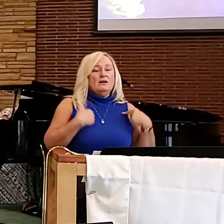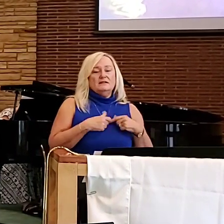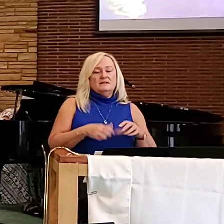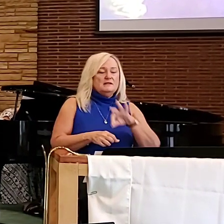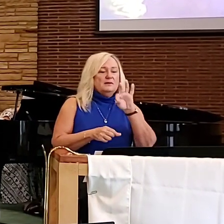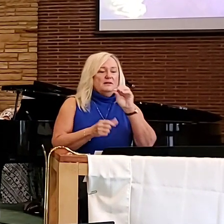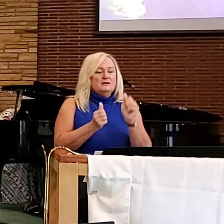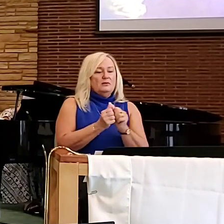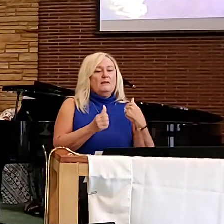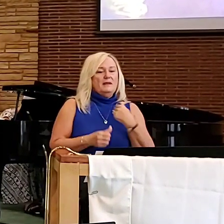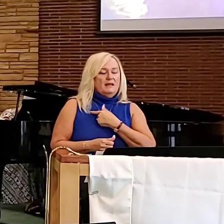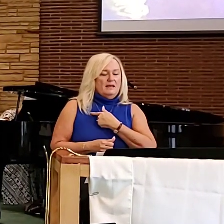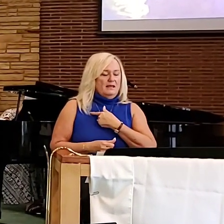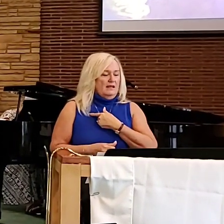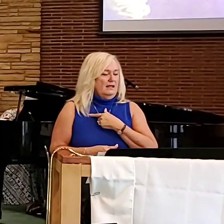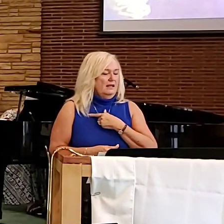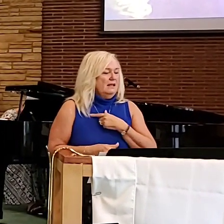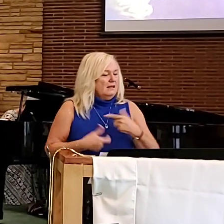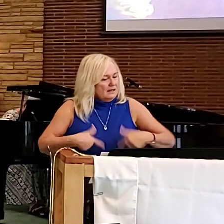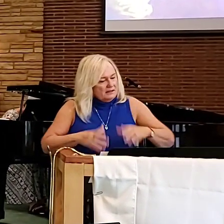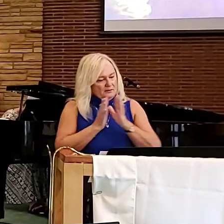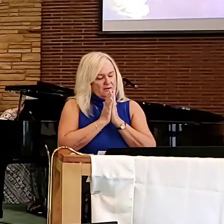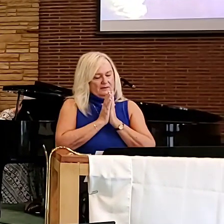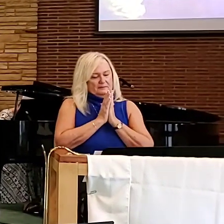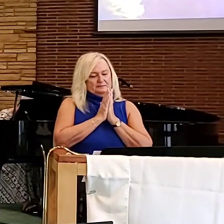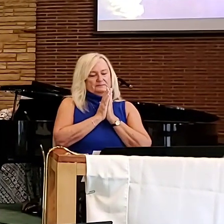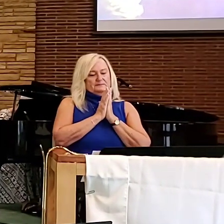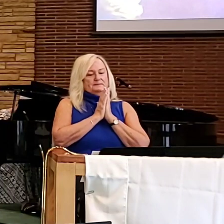spirits with me? Let us pray.